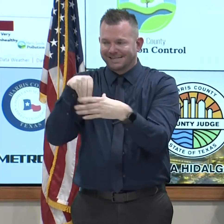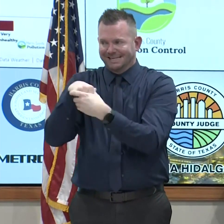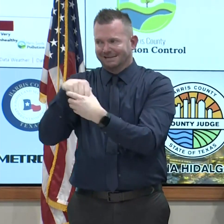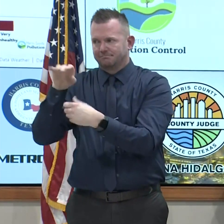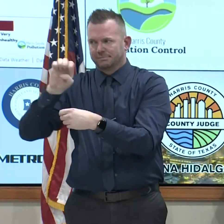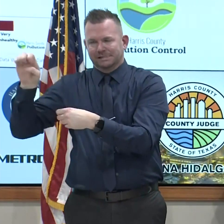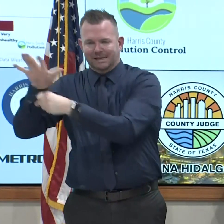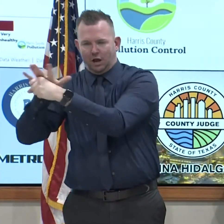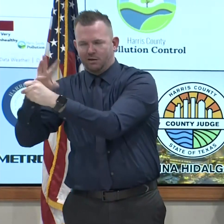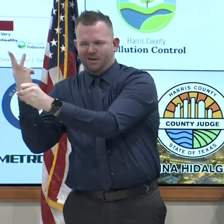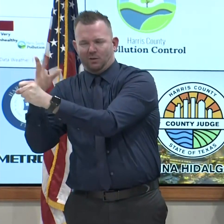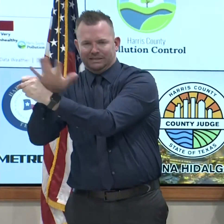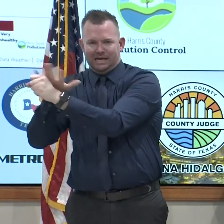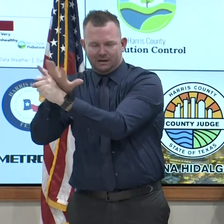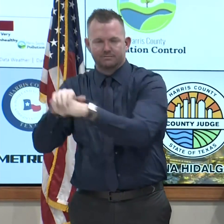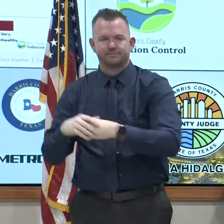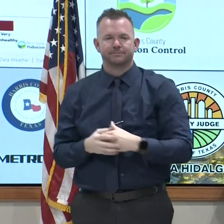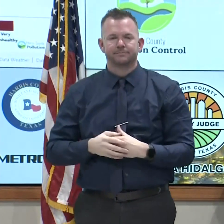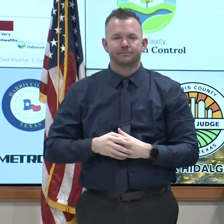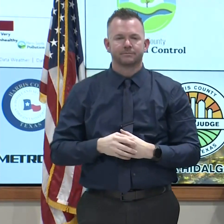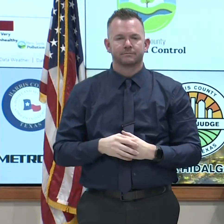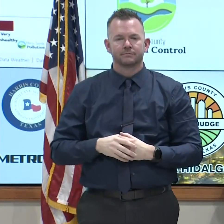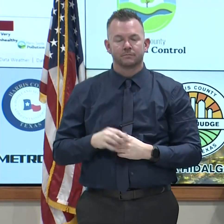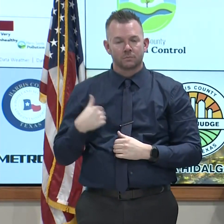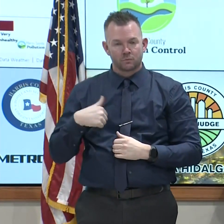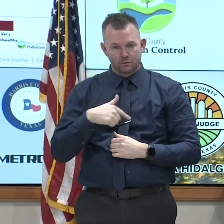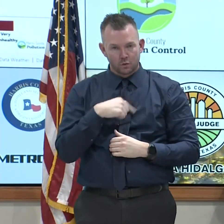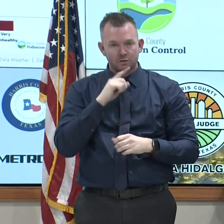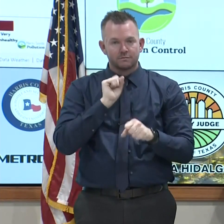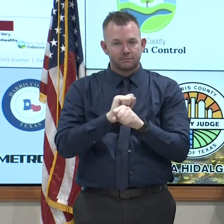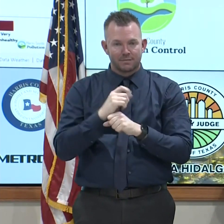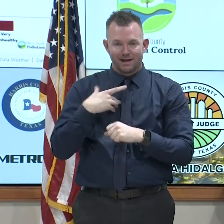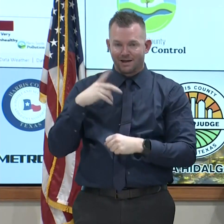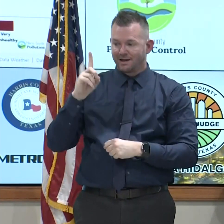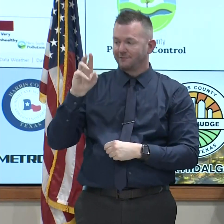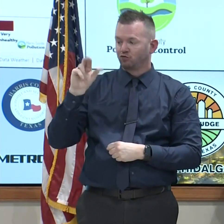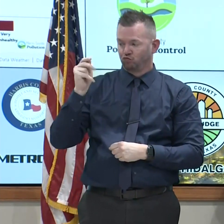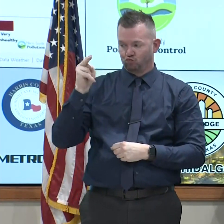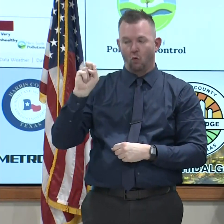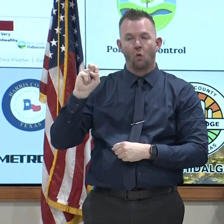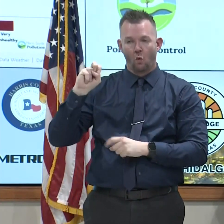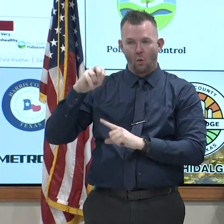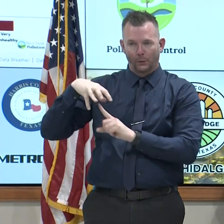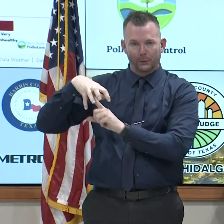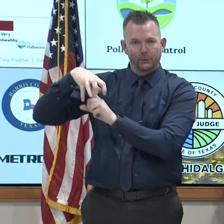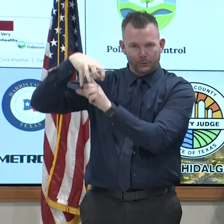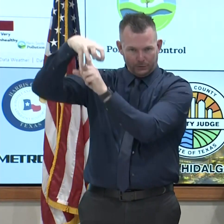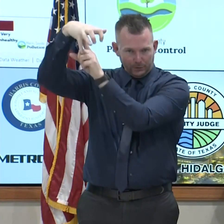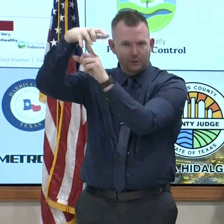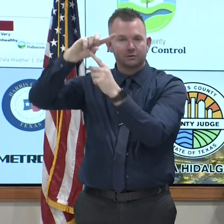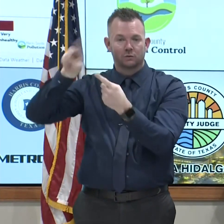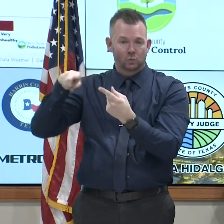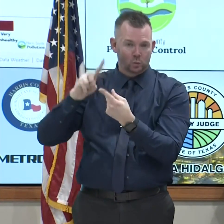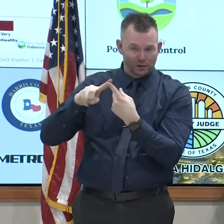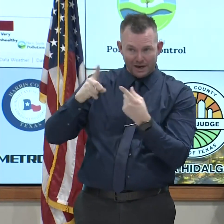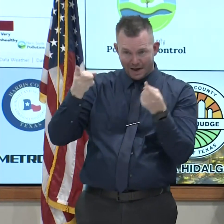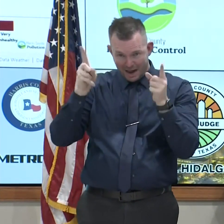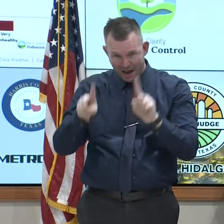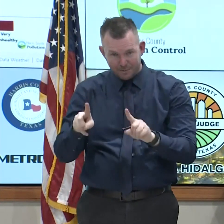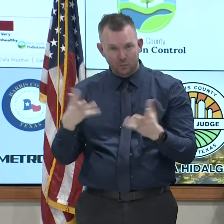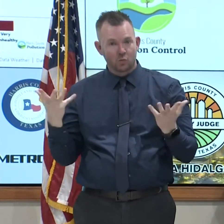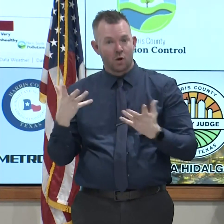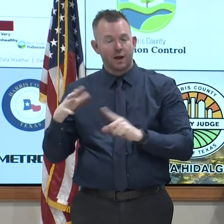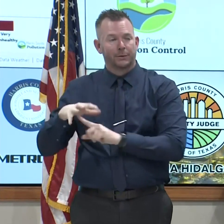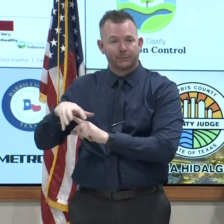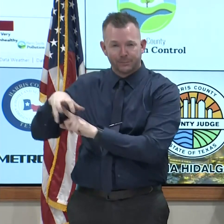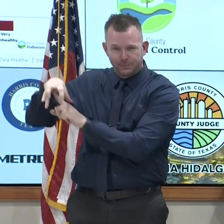as drones, so that when an incident occurs, we can get a better picture and work with our partners and send that information out to them. This wouldn't have been possible